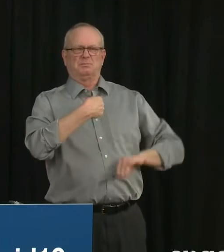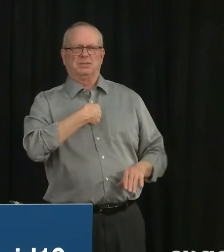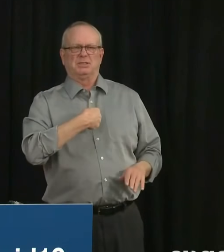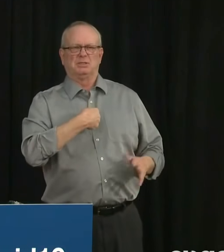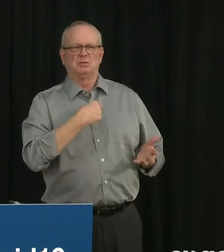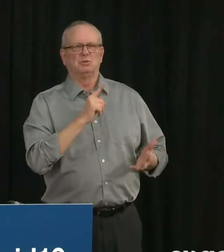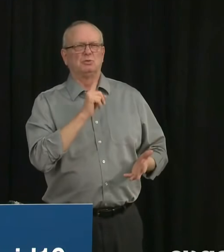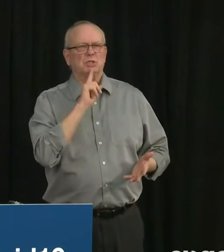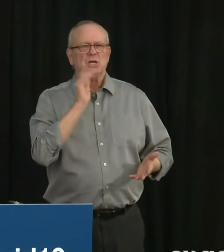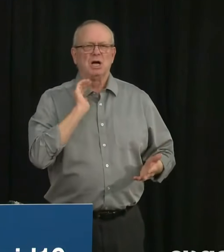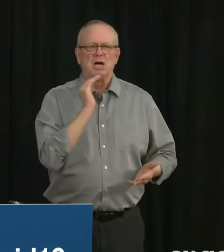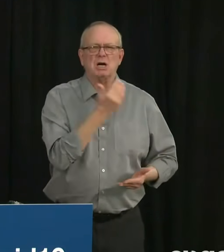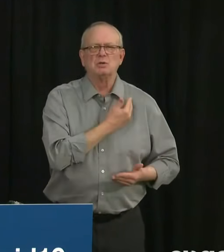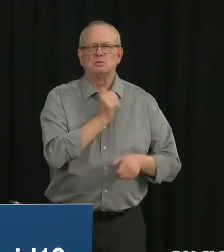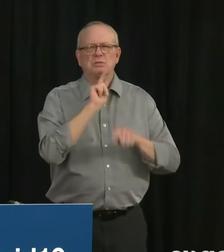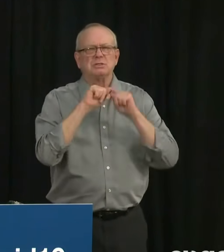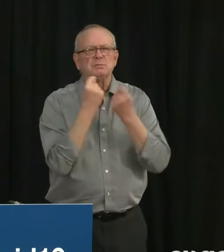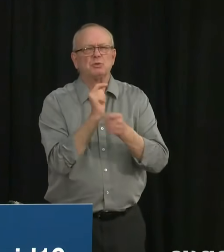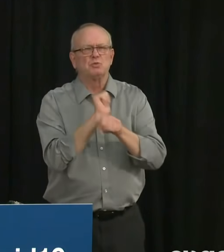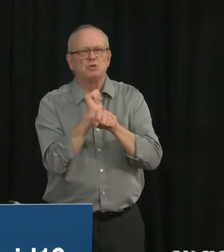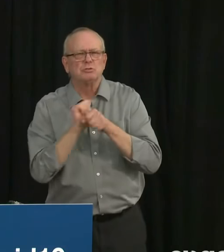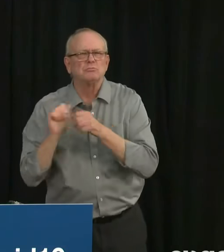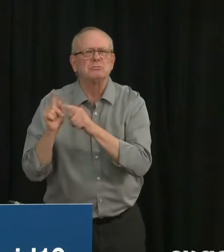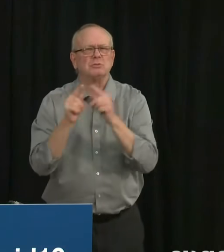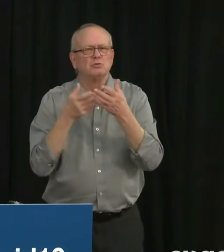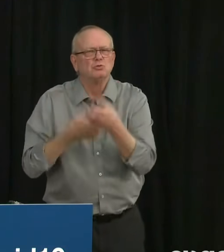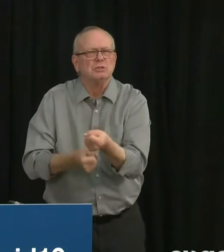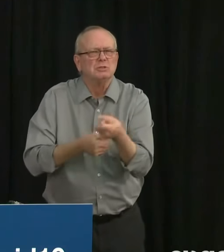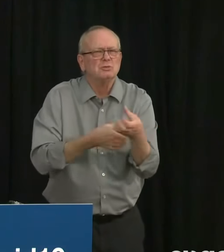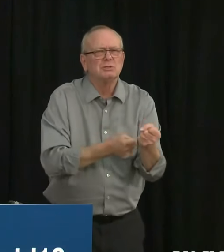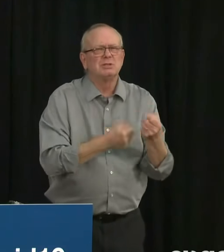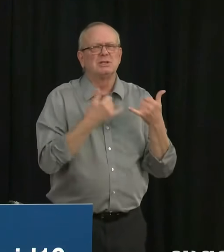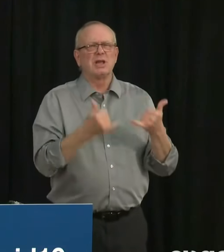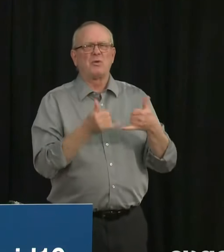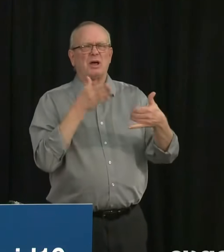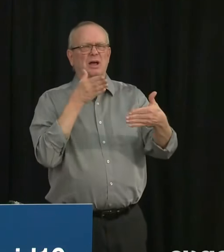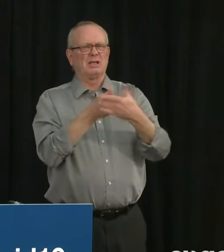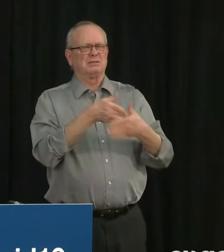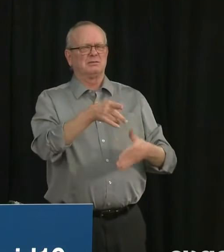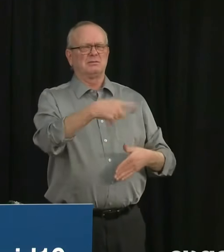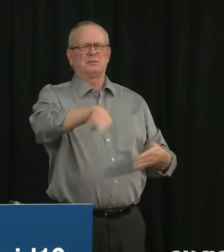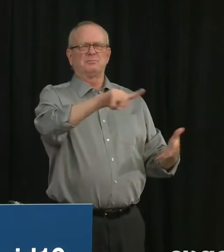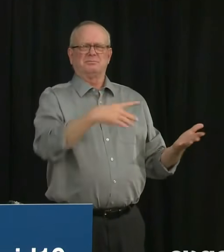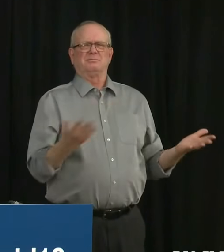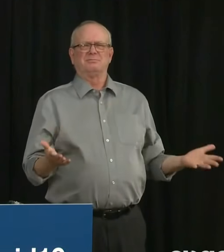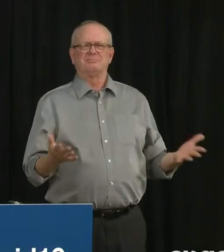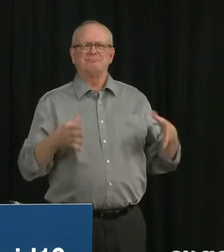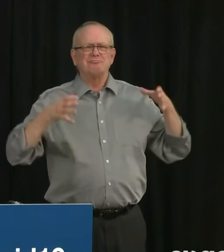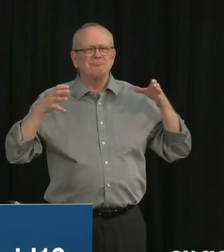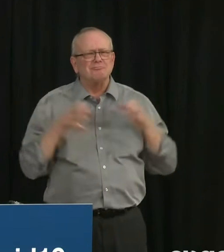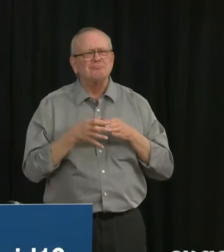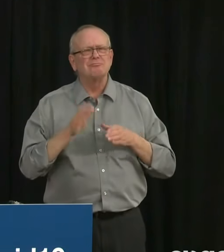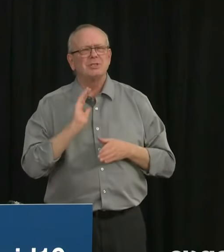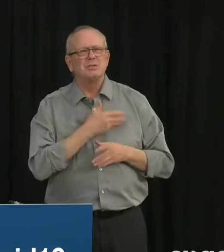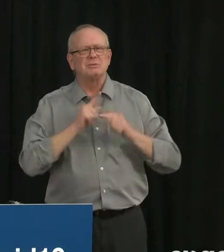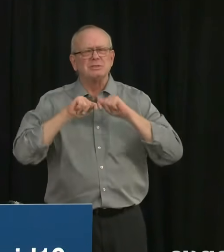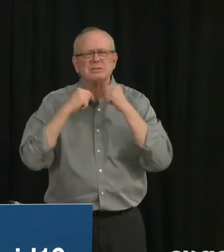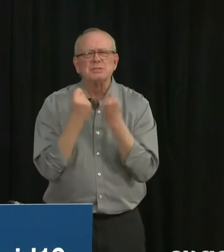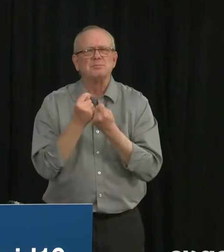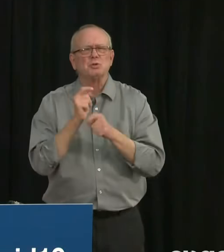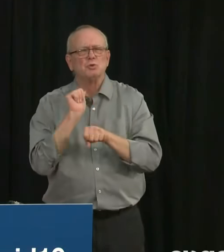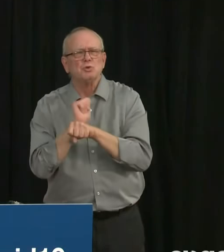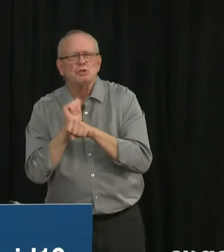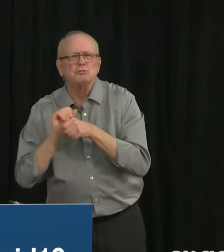other. For months, I have worked alongside a team that has been dedicated to supporting Albertans in responding to